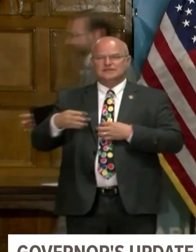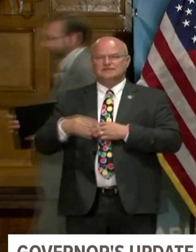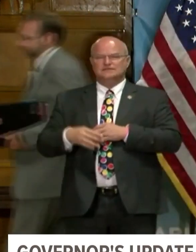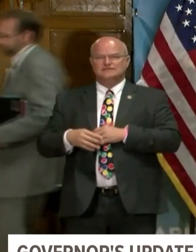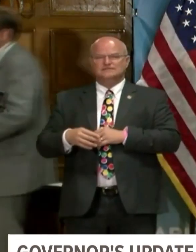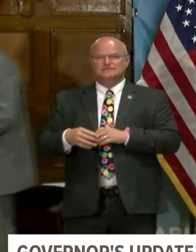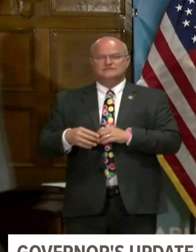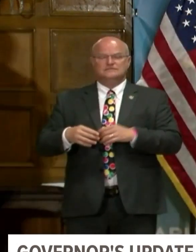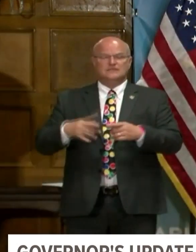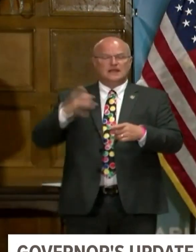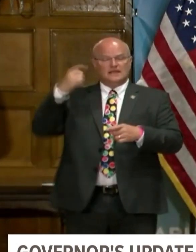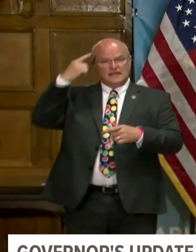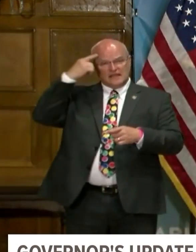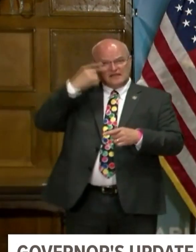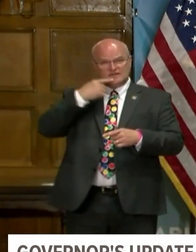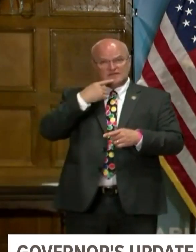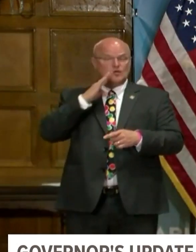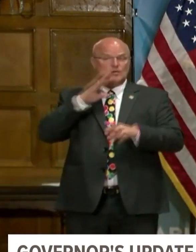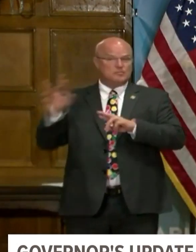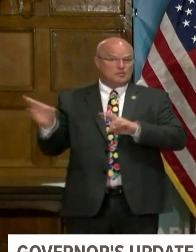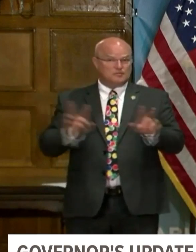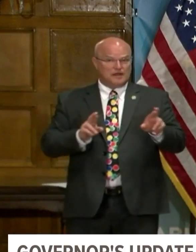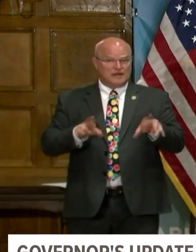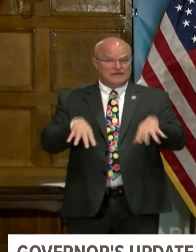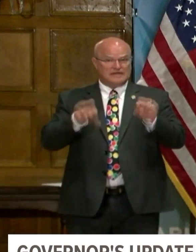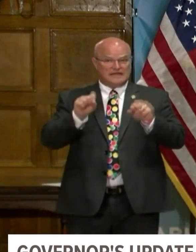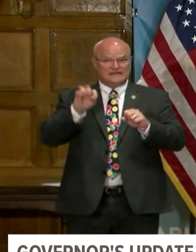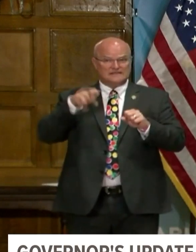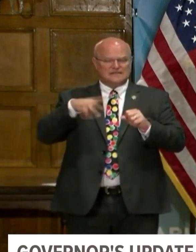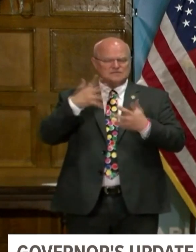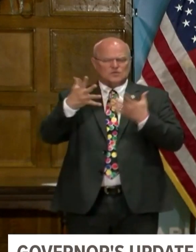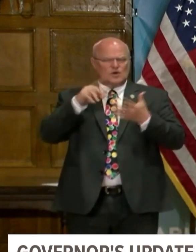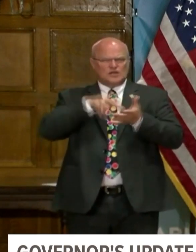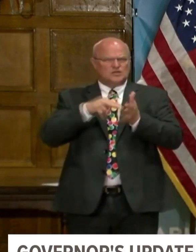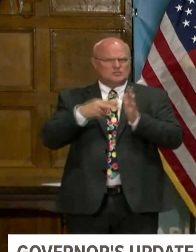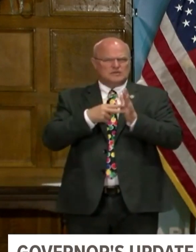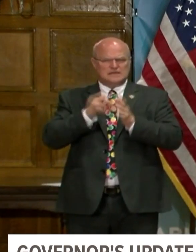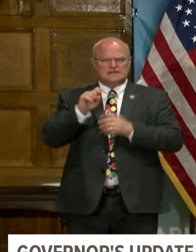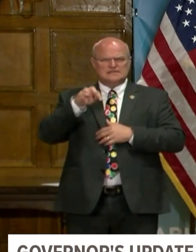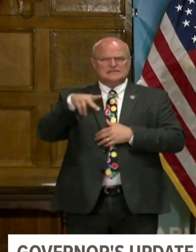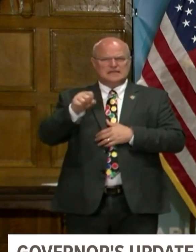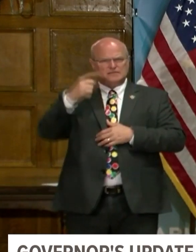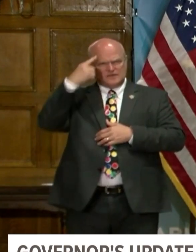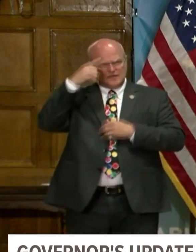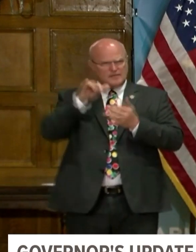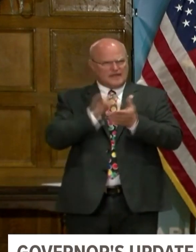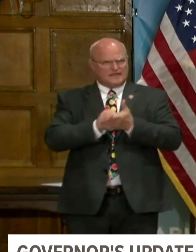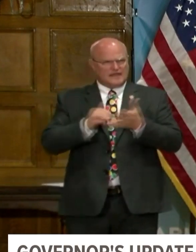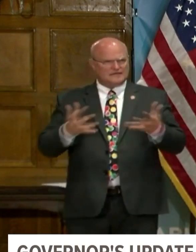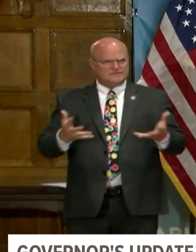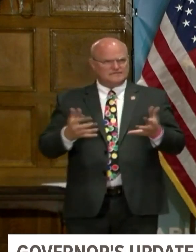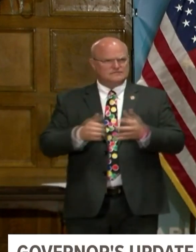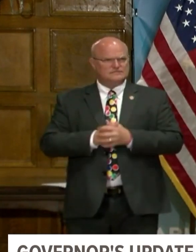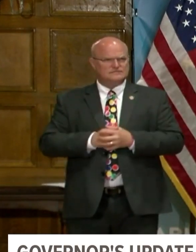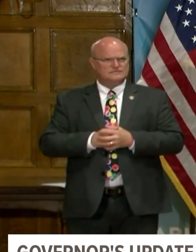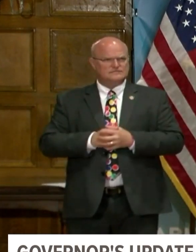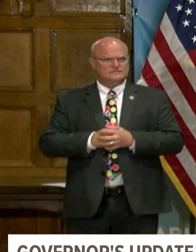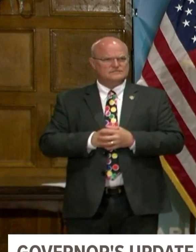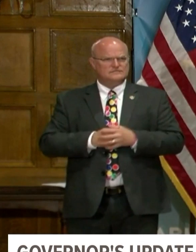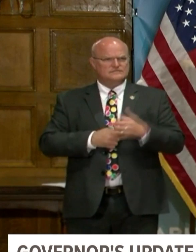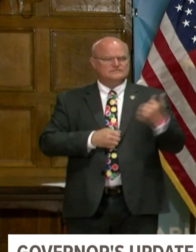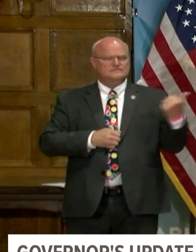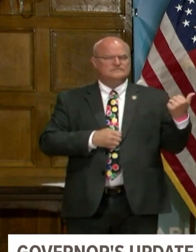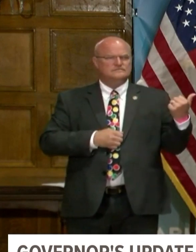And the governor said you would be prepared to take those steps. What exactly would those steps be? Have you thought about that?